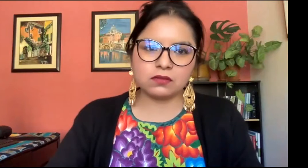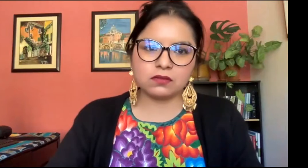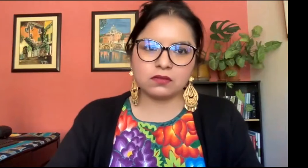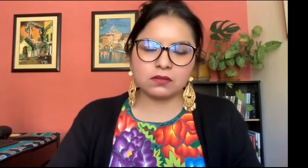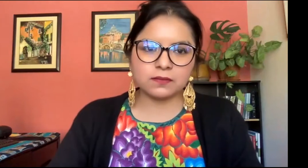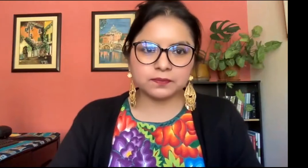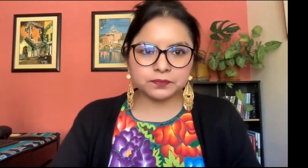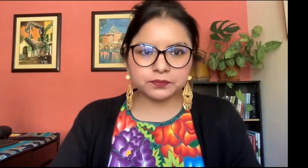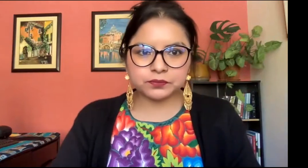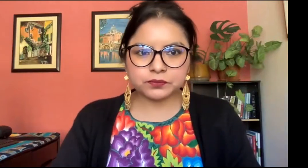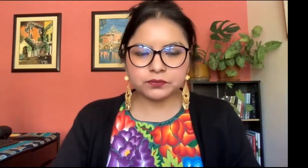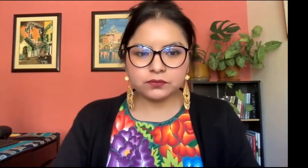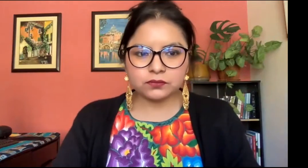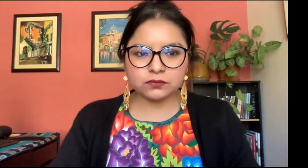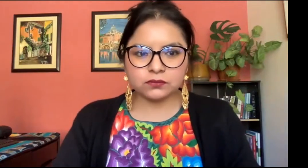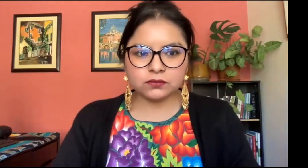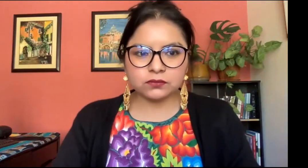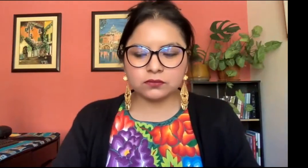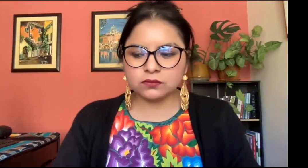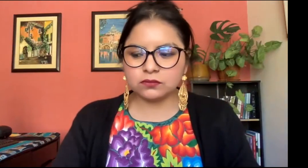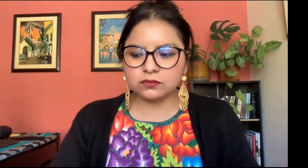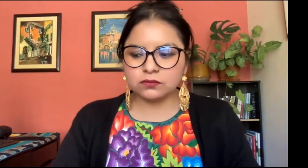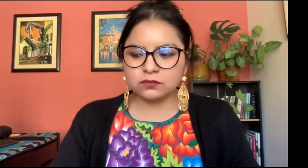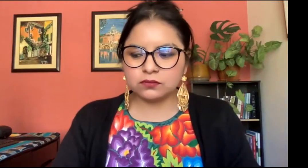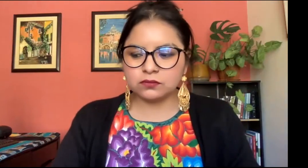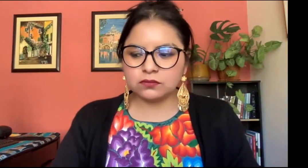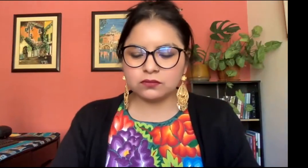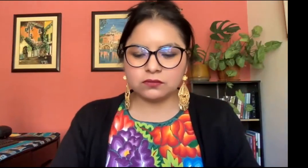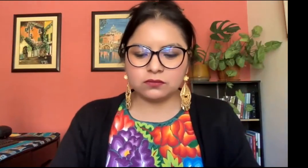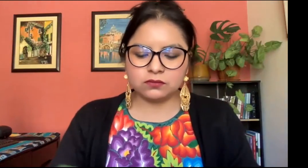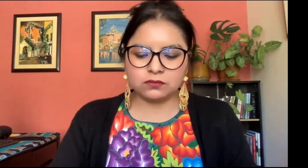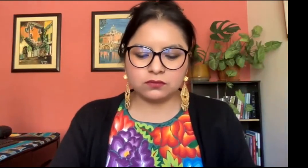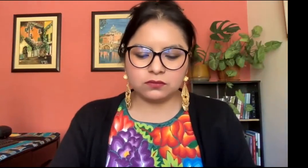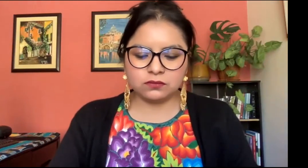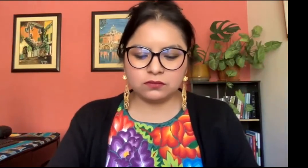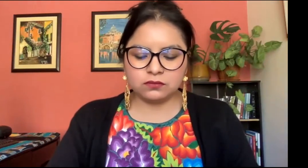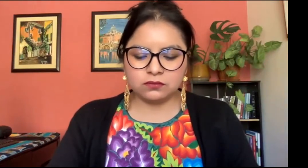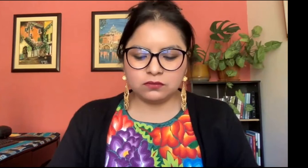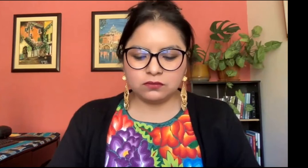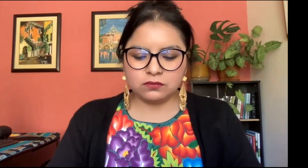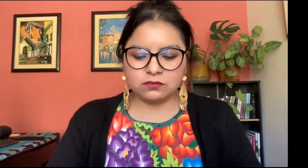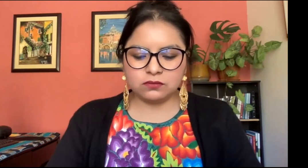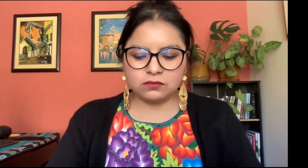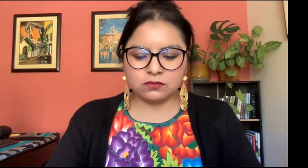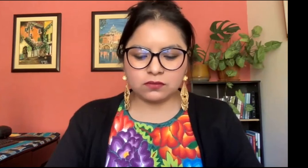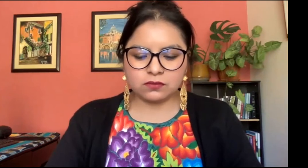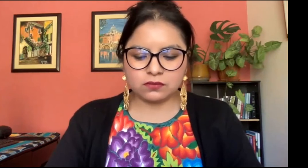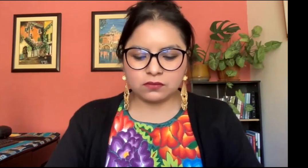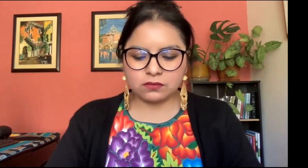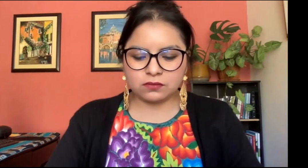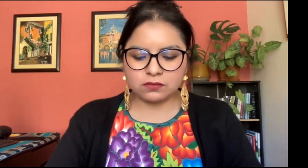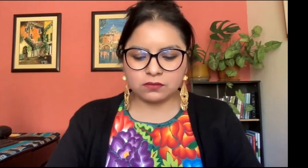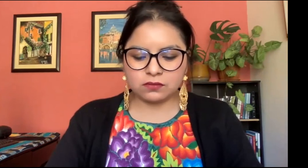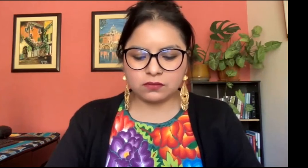ancestral indigenous systems, which is being promoted by a pilot project of the indigenous brothers